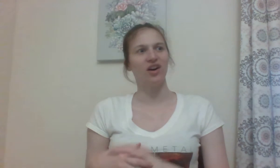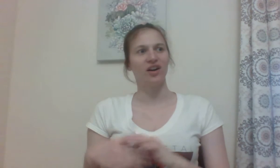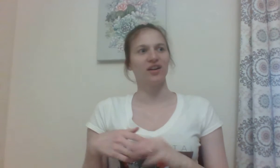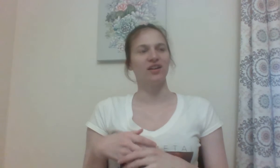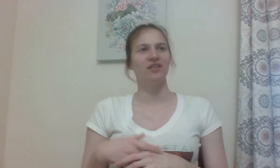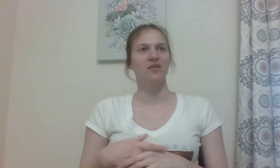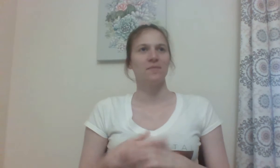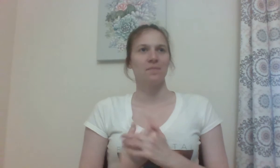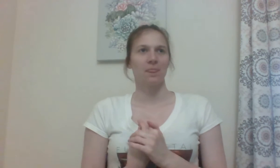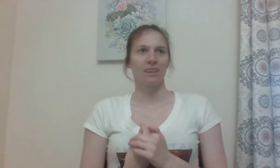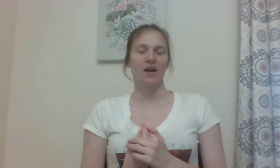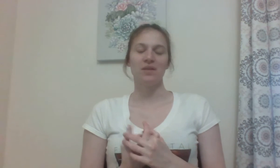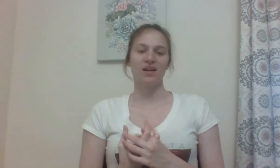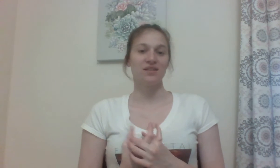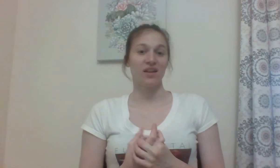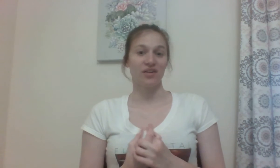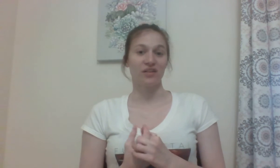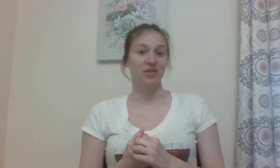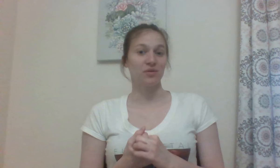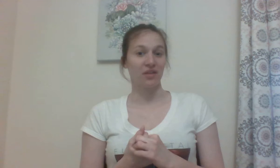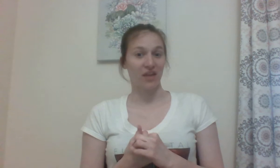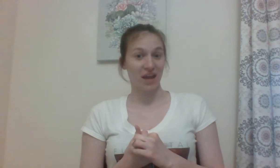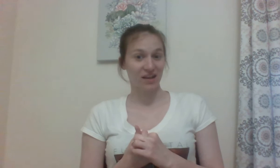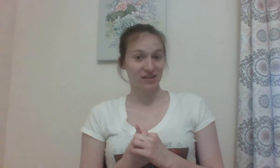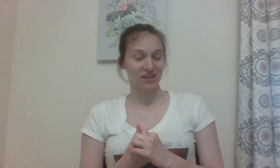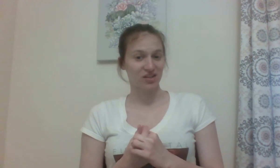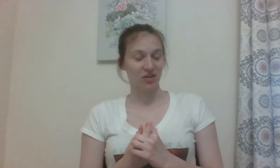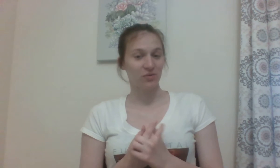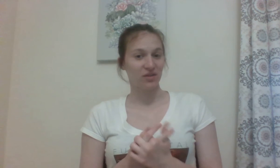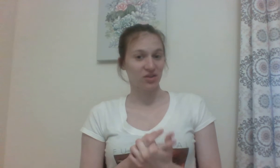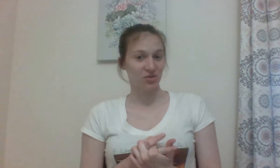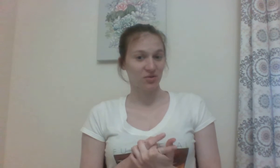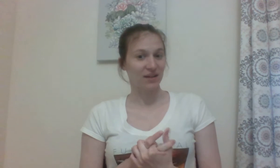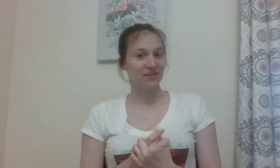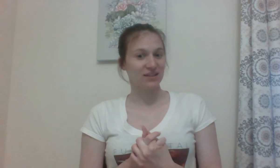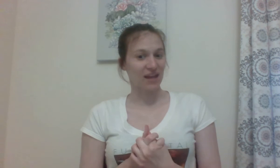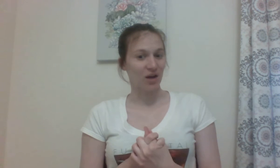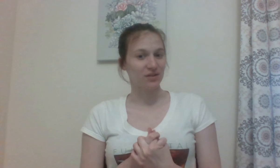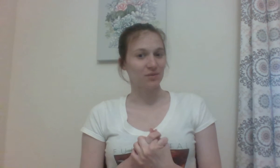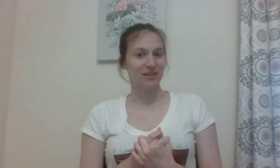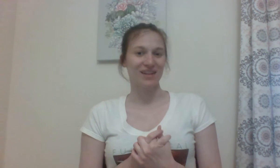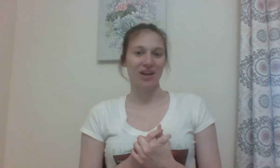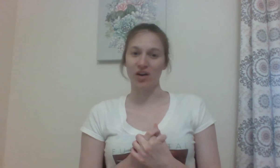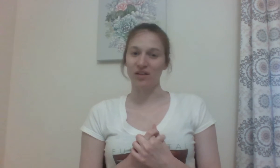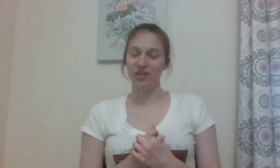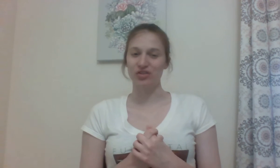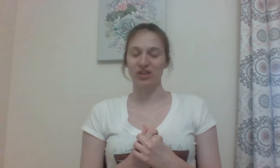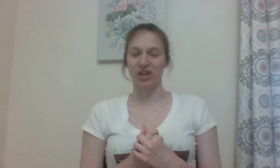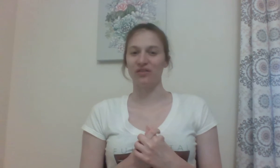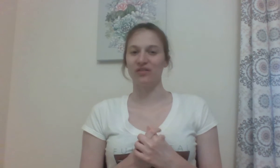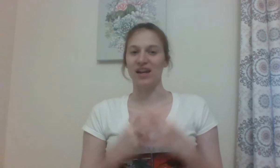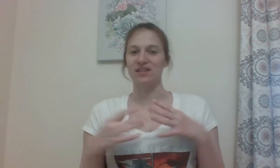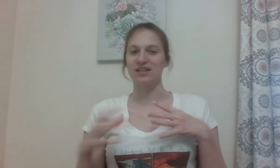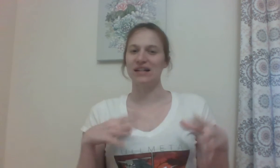are, I'm not going to say there are fewer things that start with U and V sounds, but they are a little trickier to find just